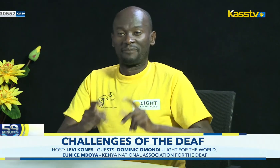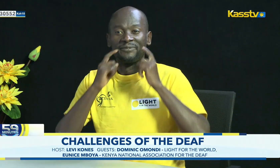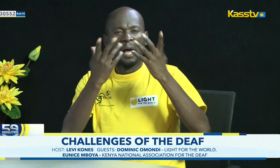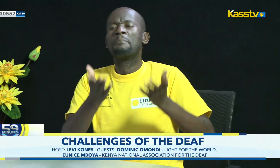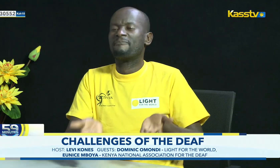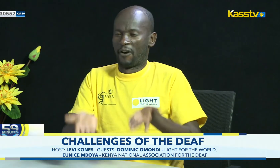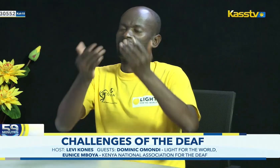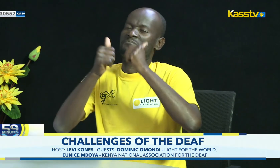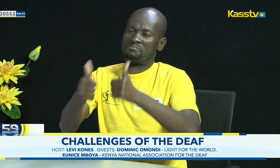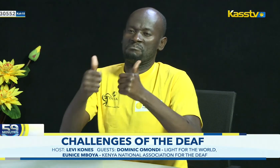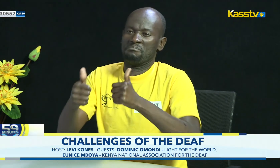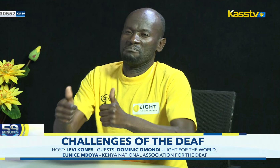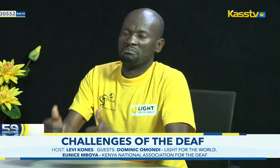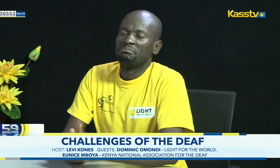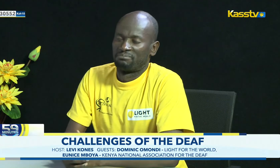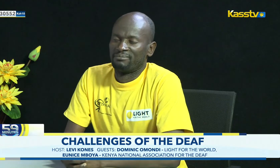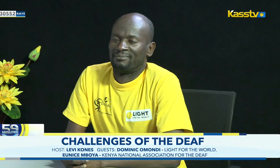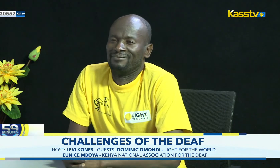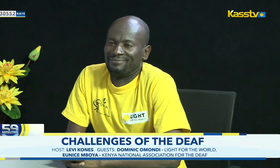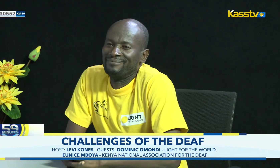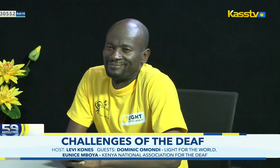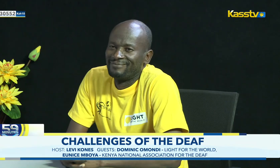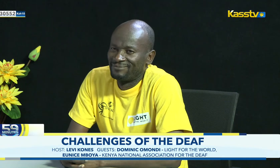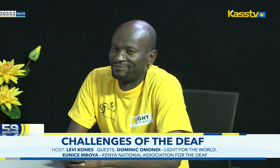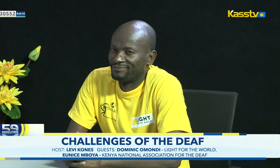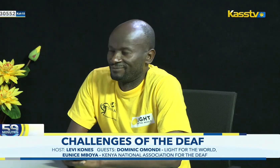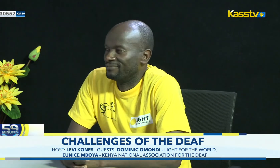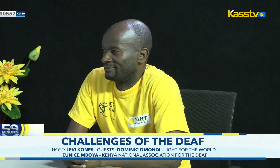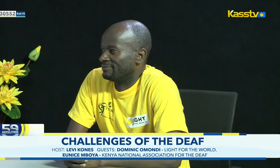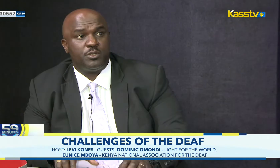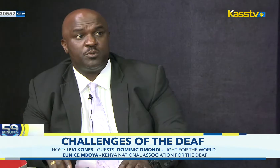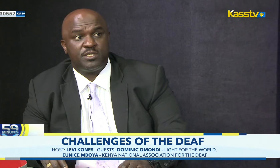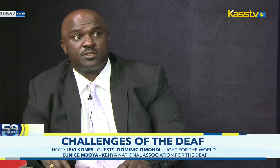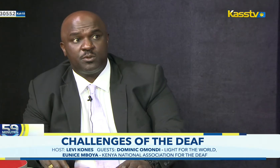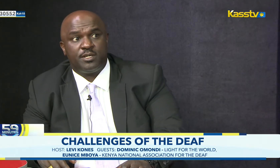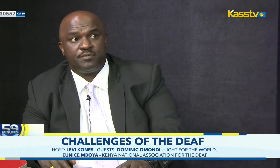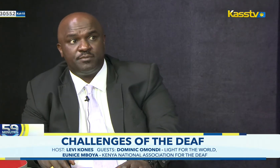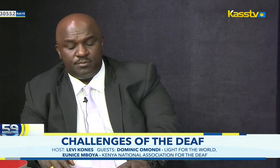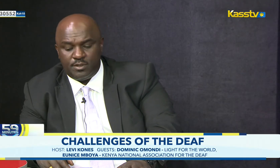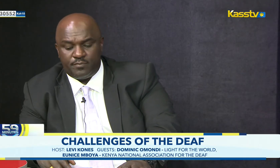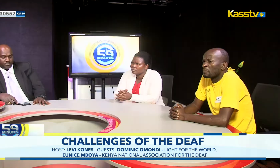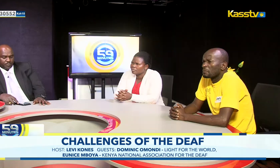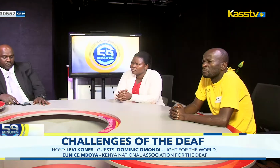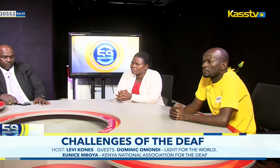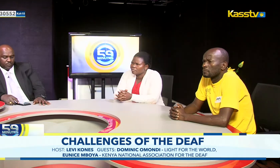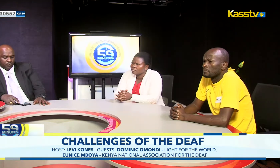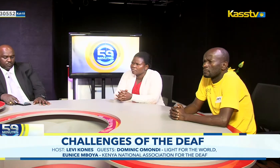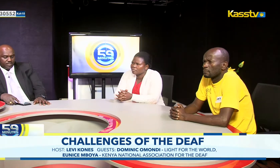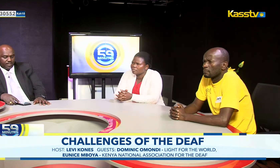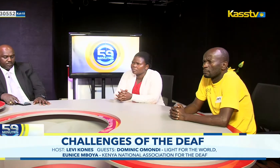and they have worked very hard to improve us. Yeah. What's your advice for somebody who has just gone deaf and for somebody who is around that